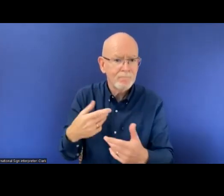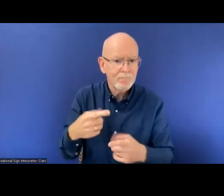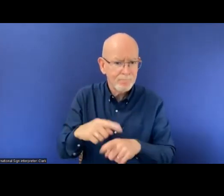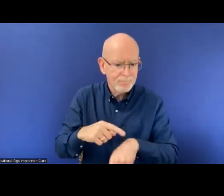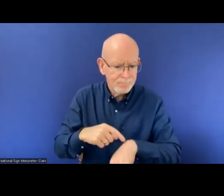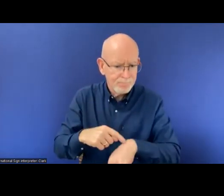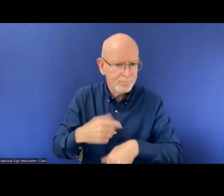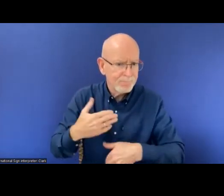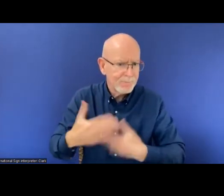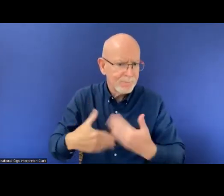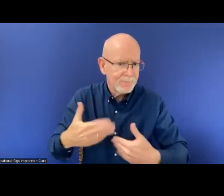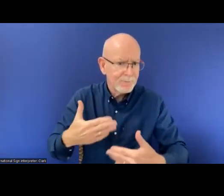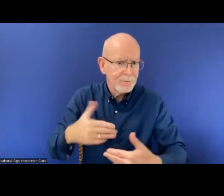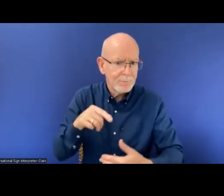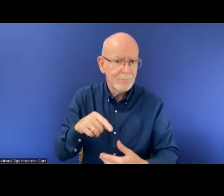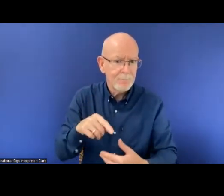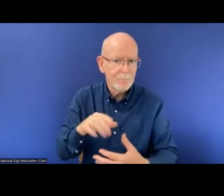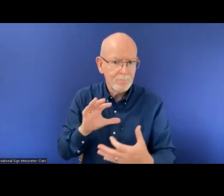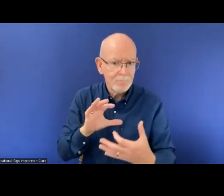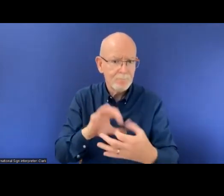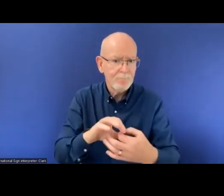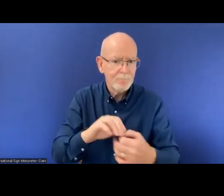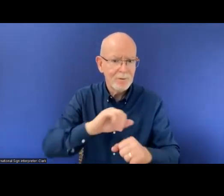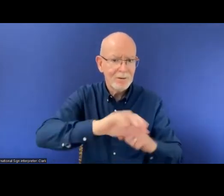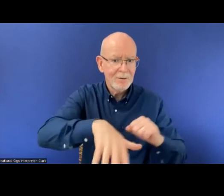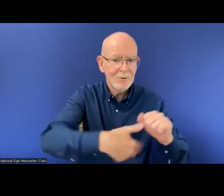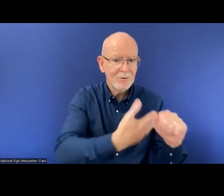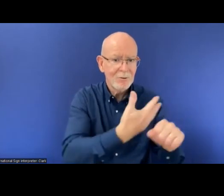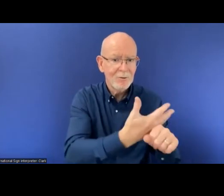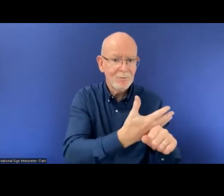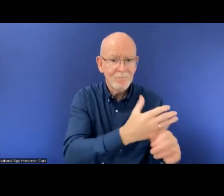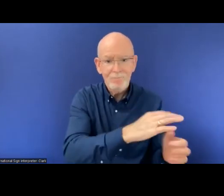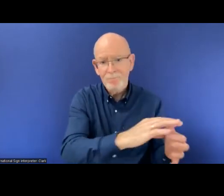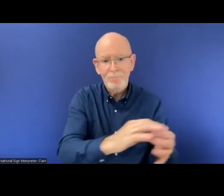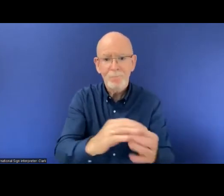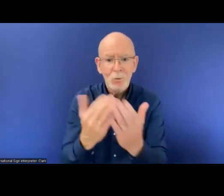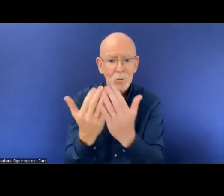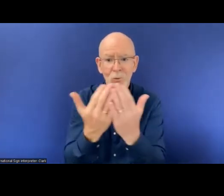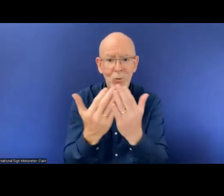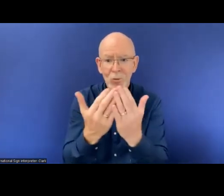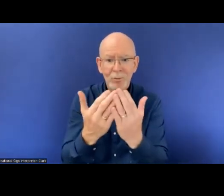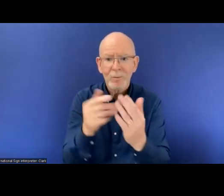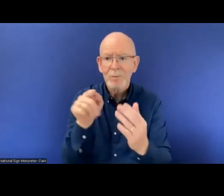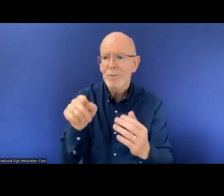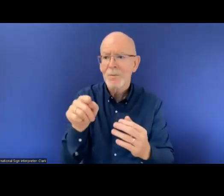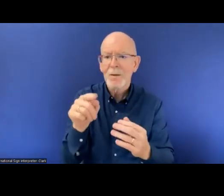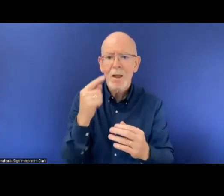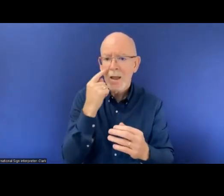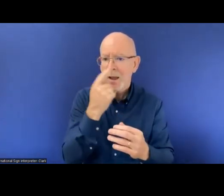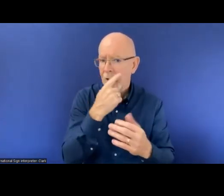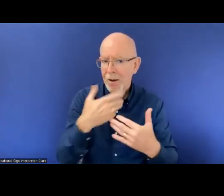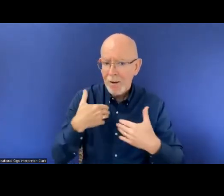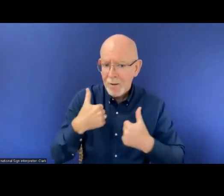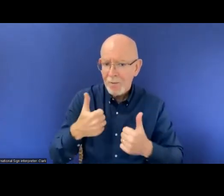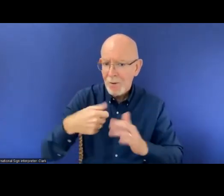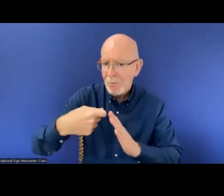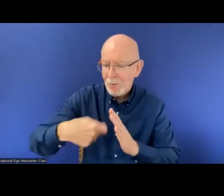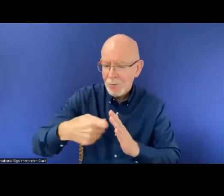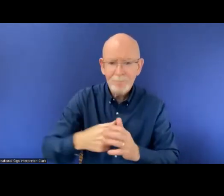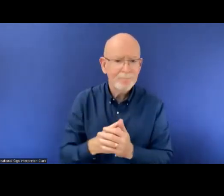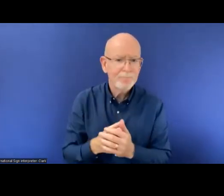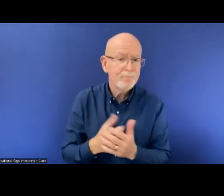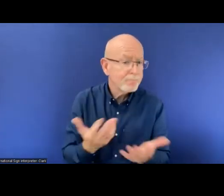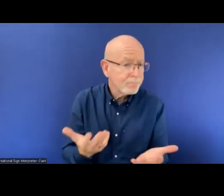really central role in the follow-up and review at the global level of the 2030 Agenda for Sustainable Development and